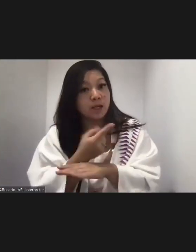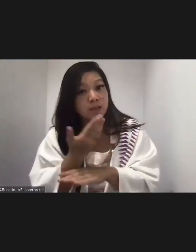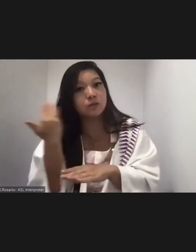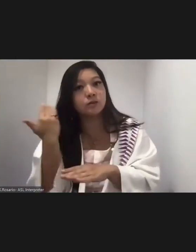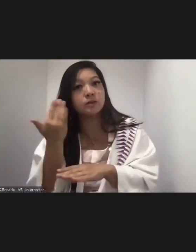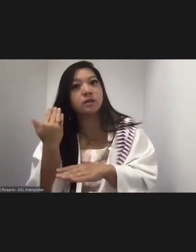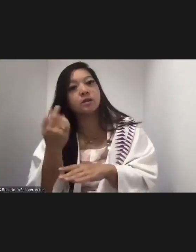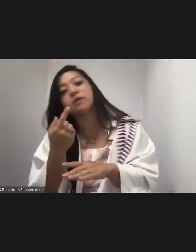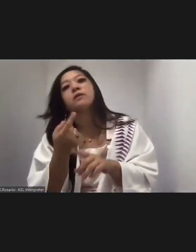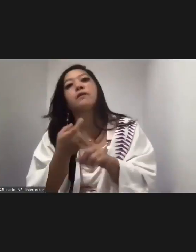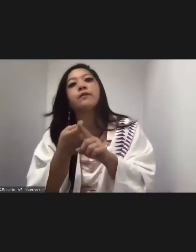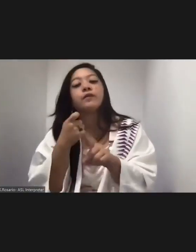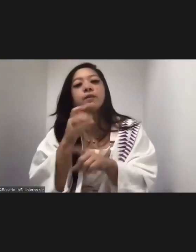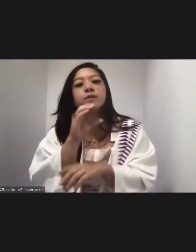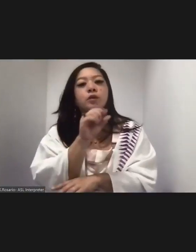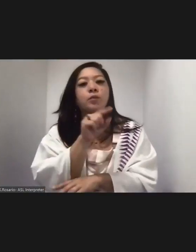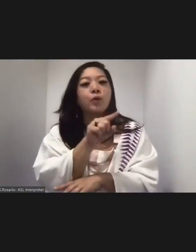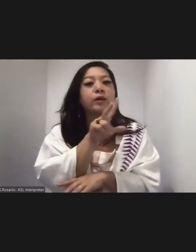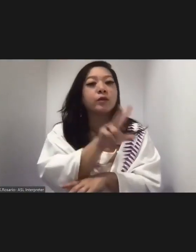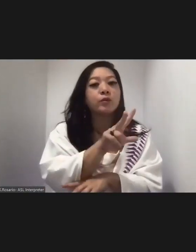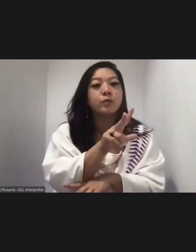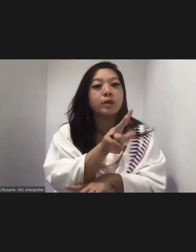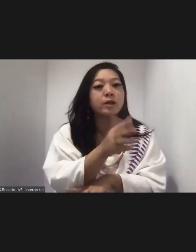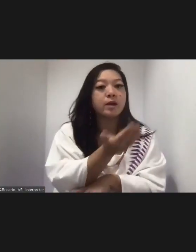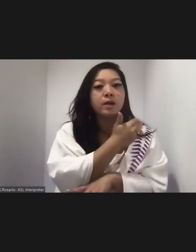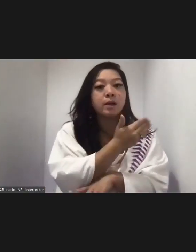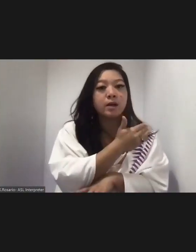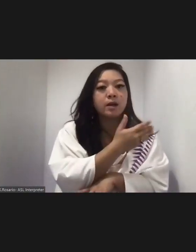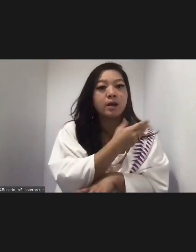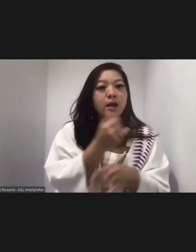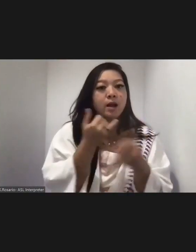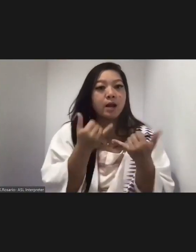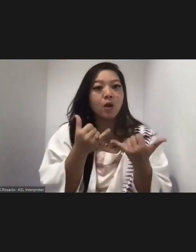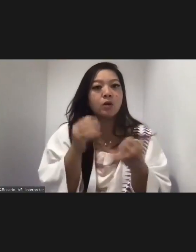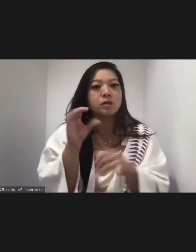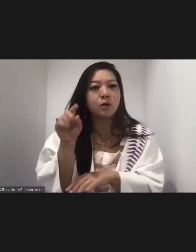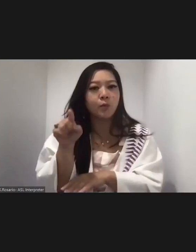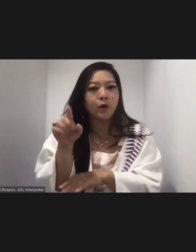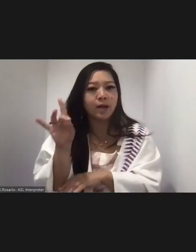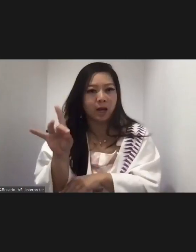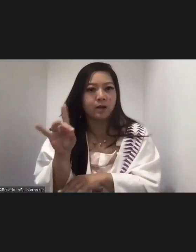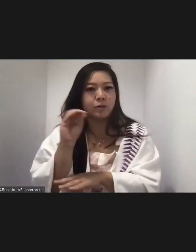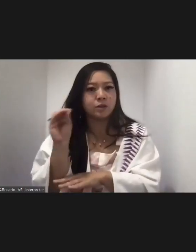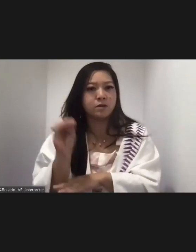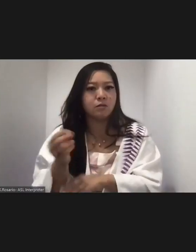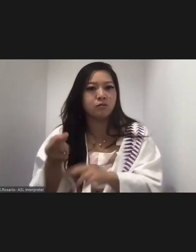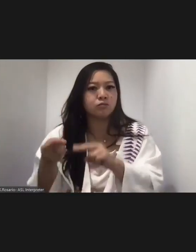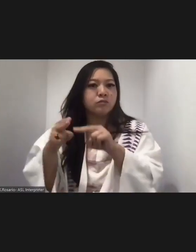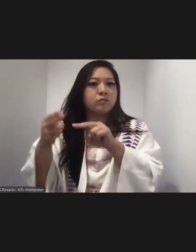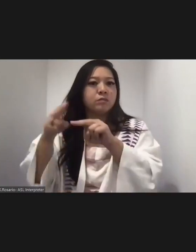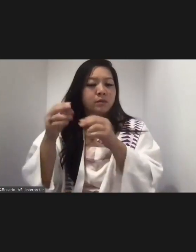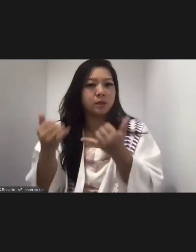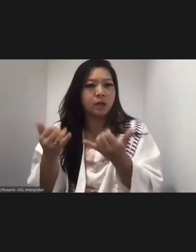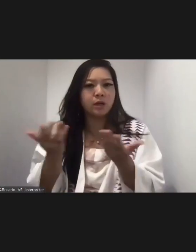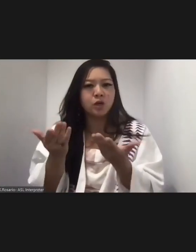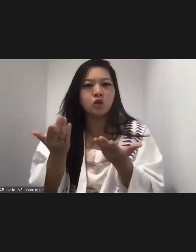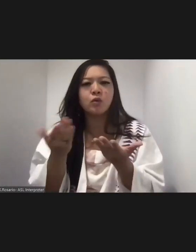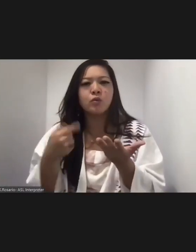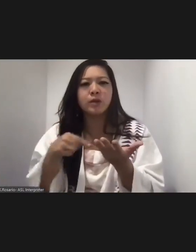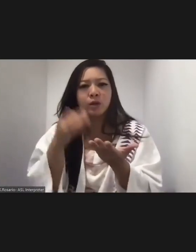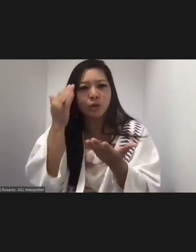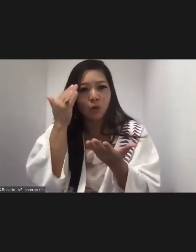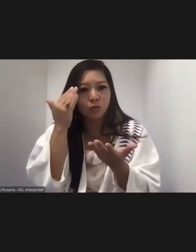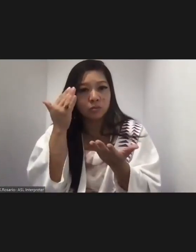from 0.3 to 0.8. And here's what we know so far.